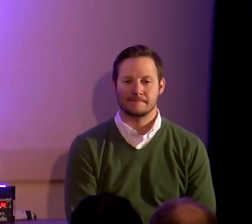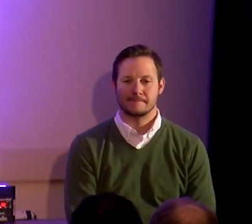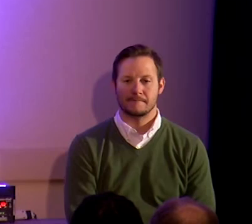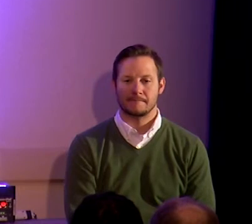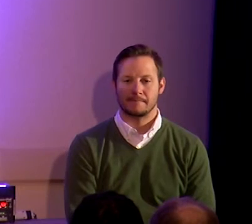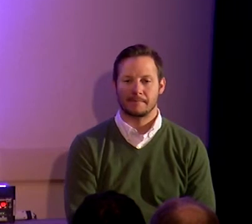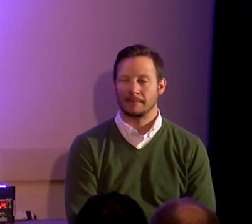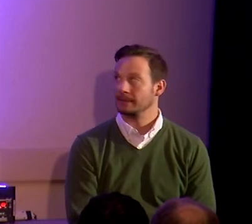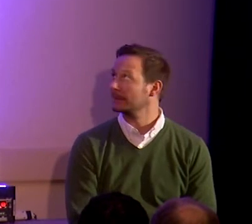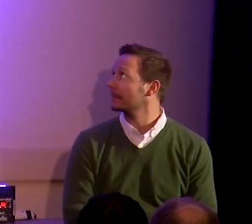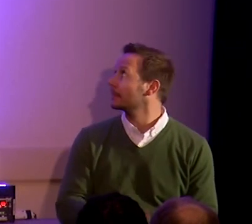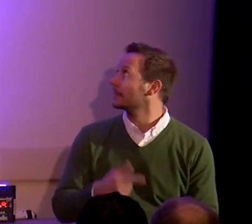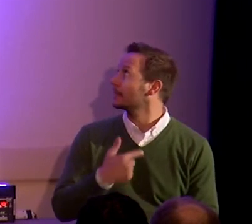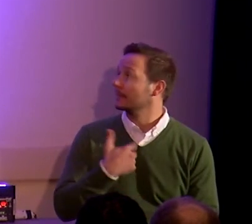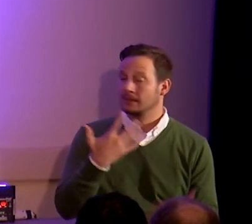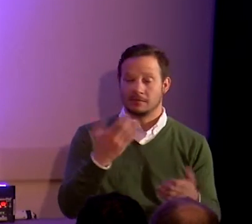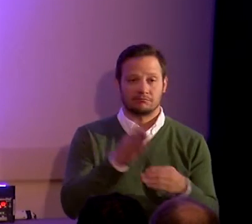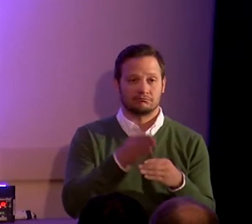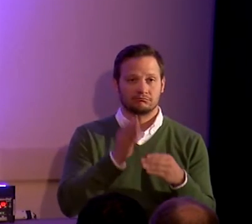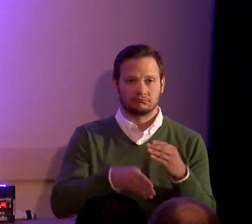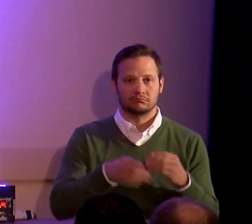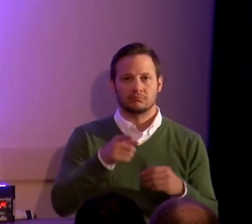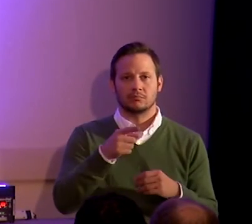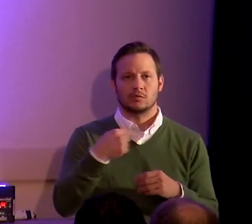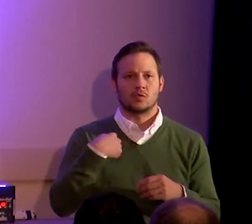I guess I want to end by saying that we are all